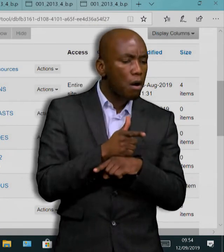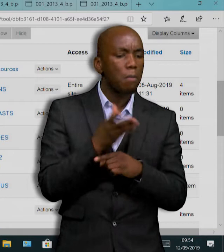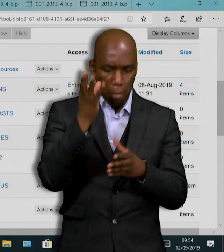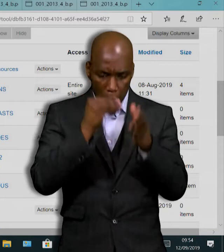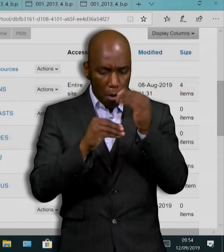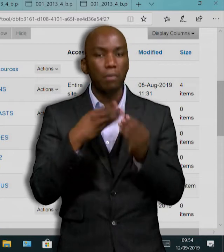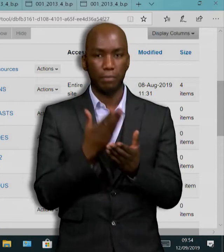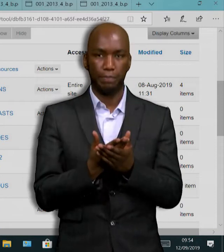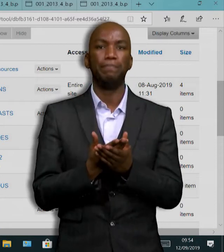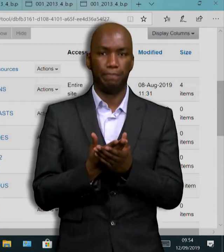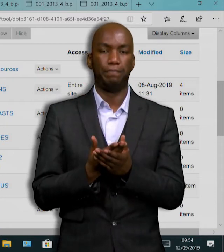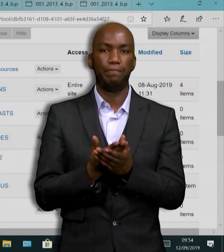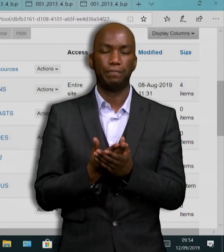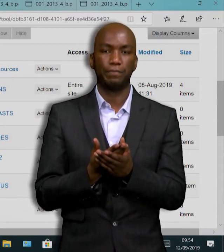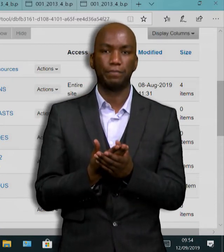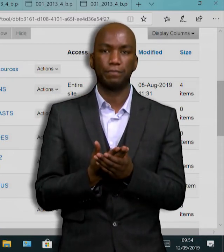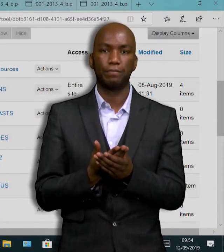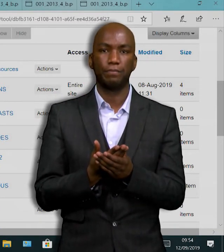disabilities.